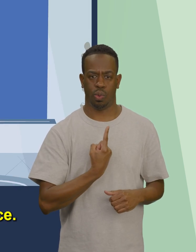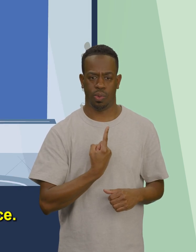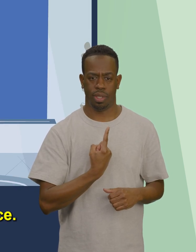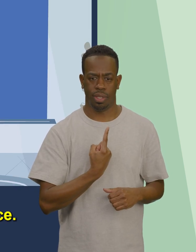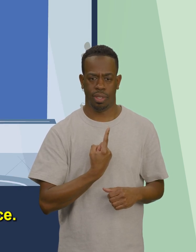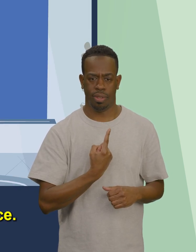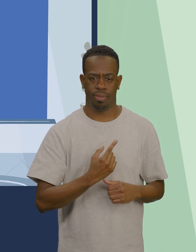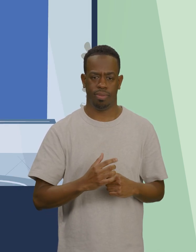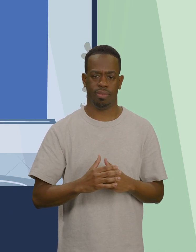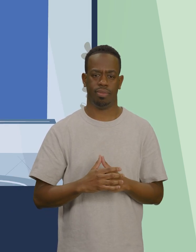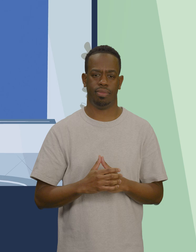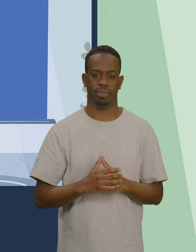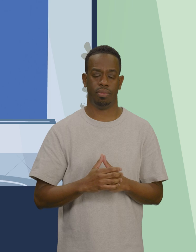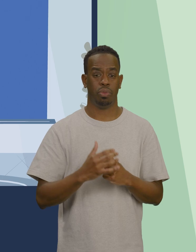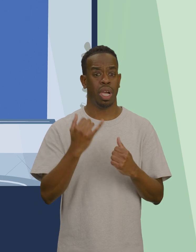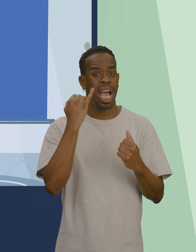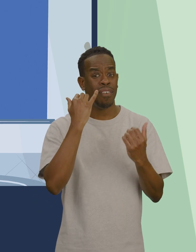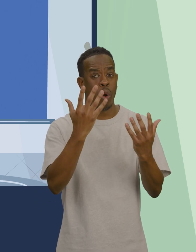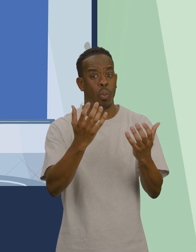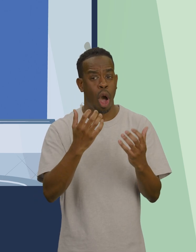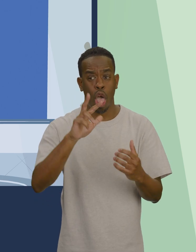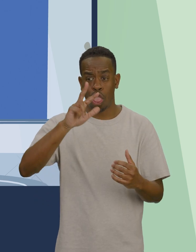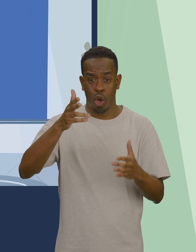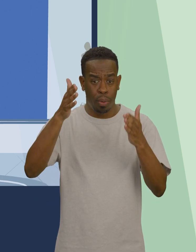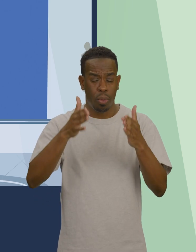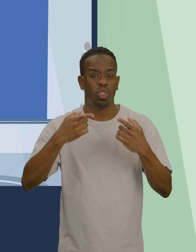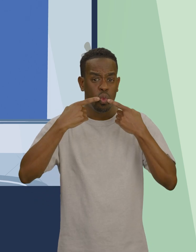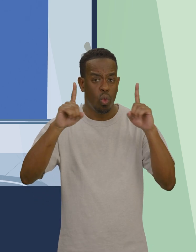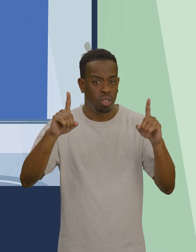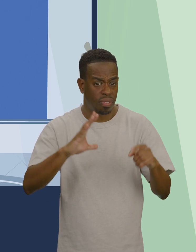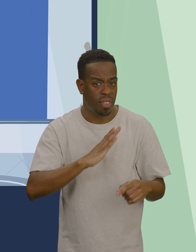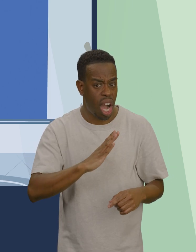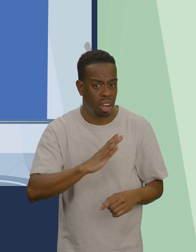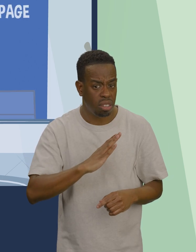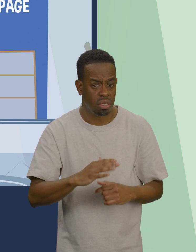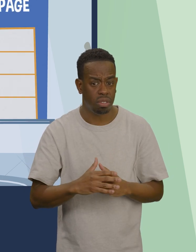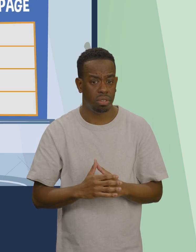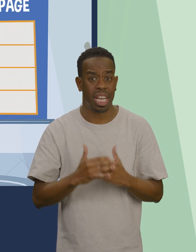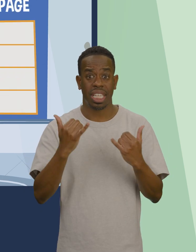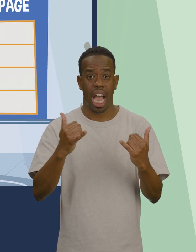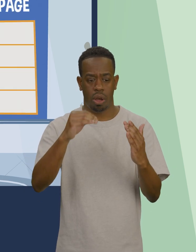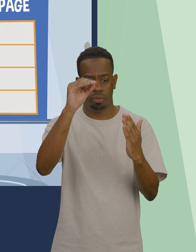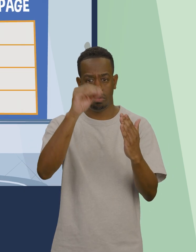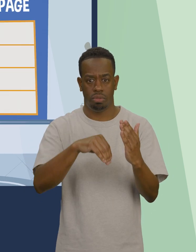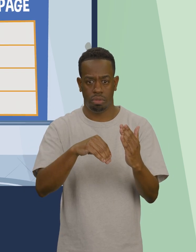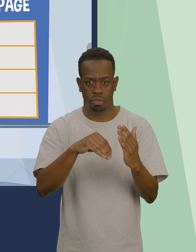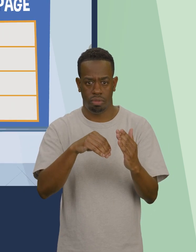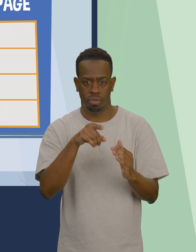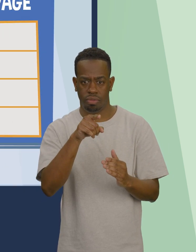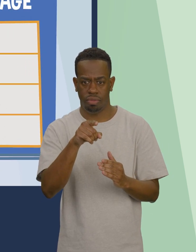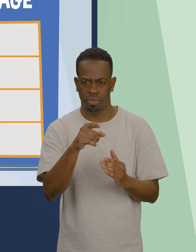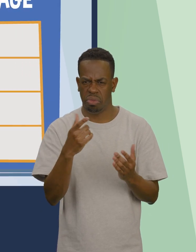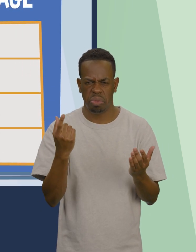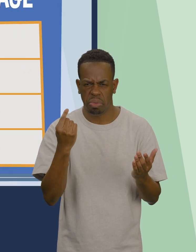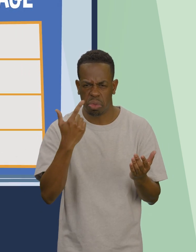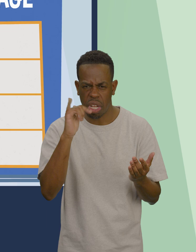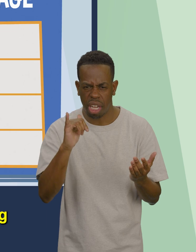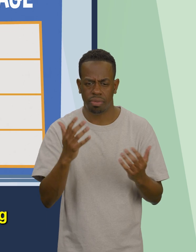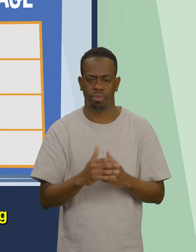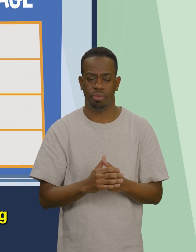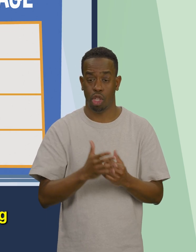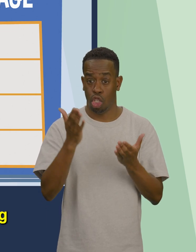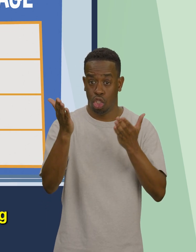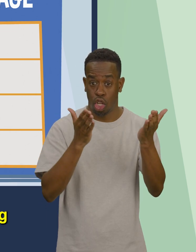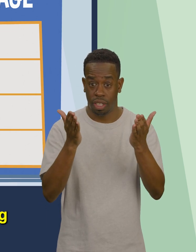my own place. But if you want it, third person works too. Now fill in each column to complete the plan.